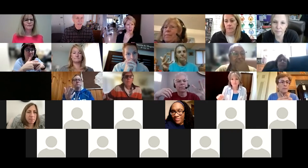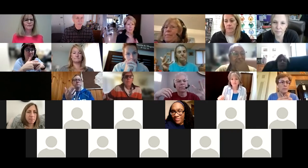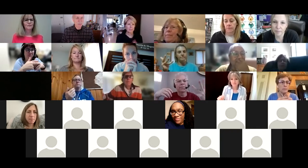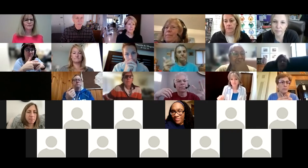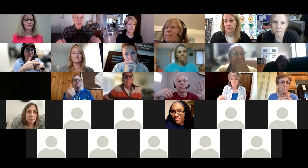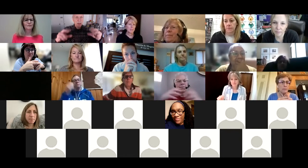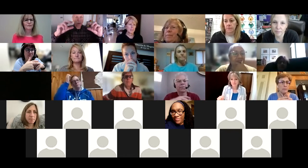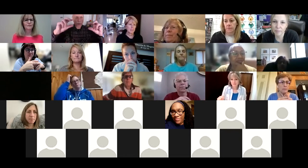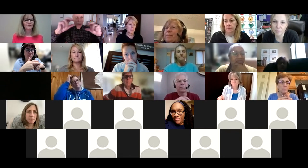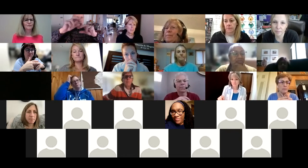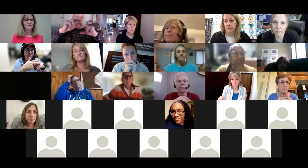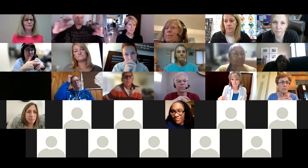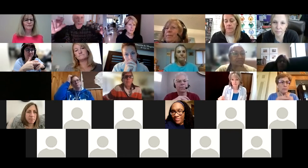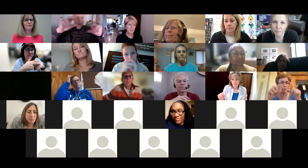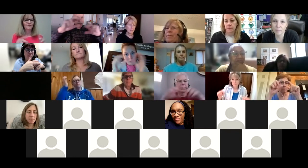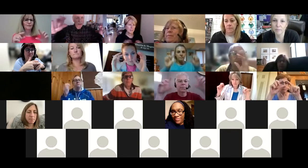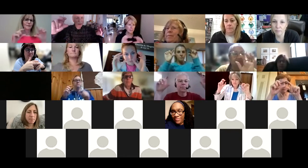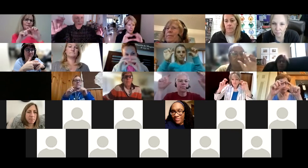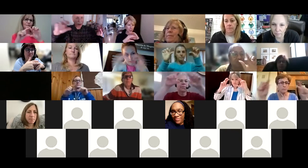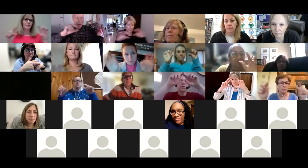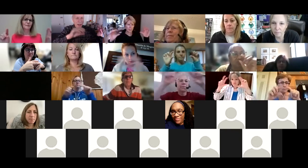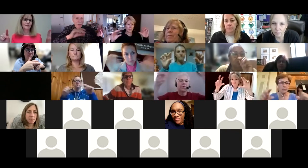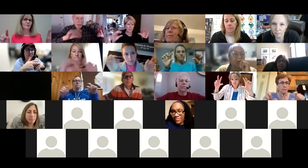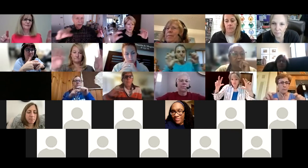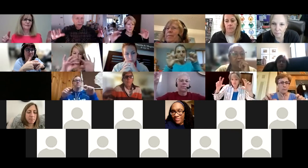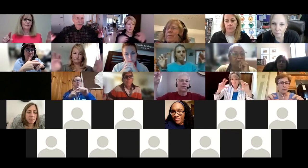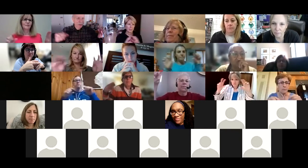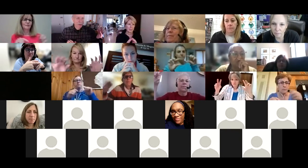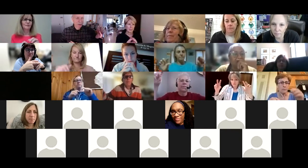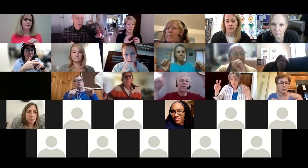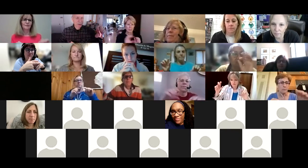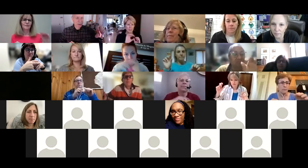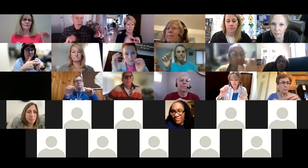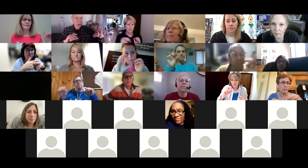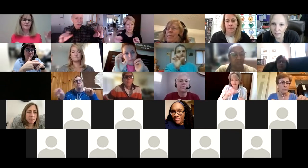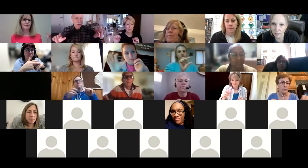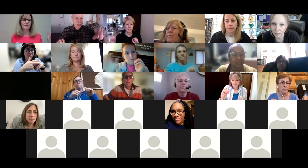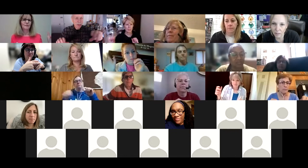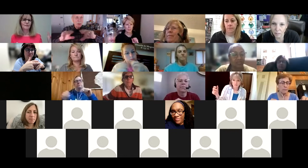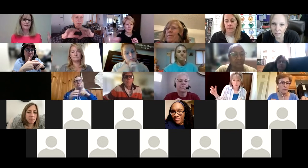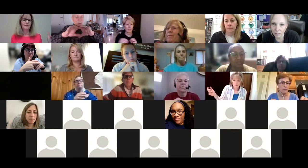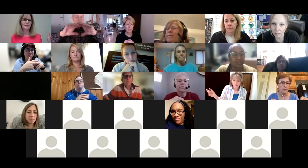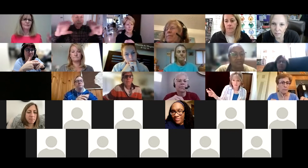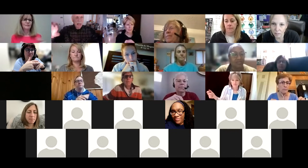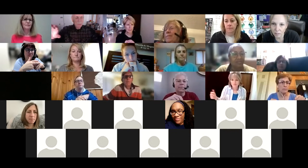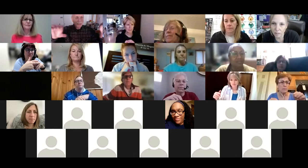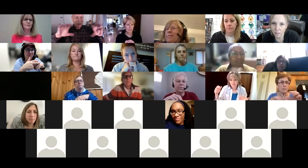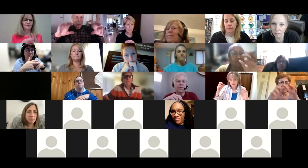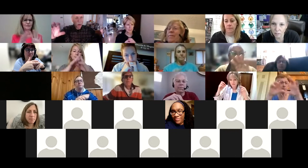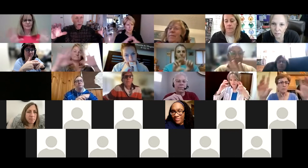then the first two orange sentences are not about the green, blue, and red. They're about the topic as a whole.